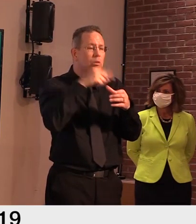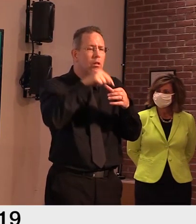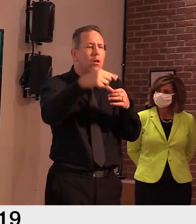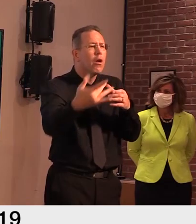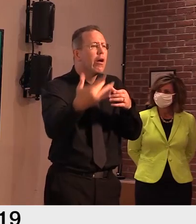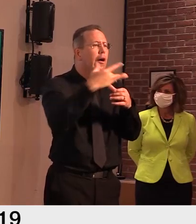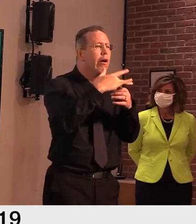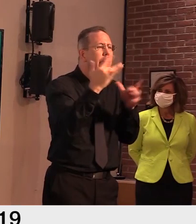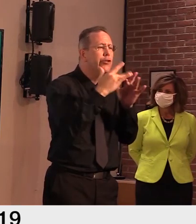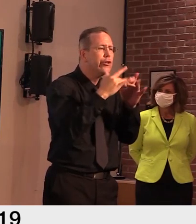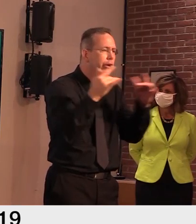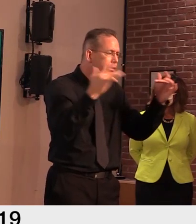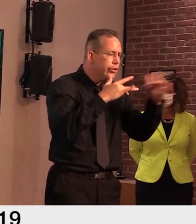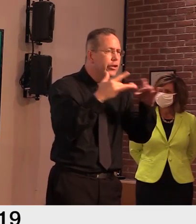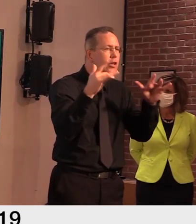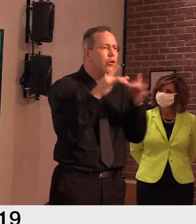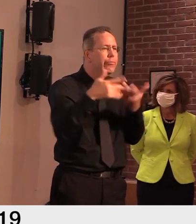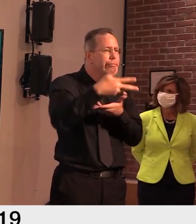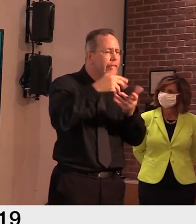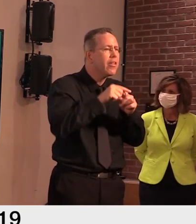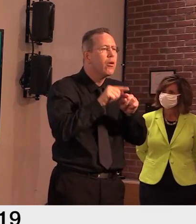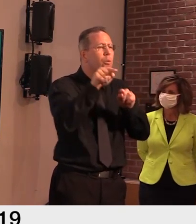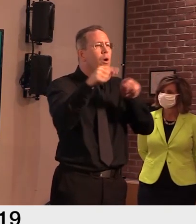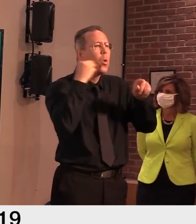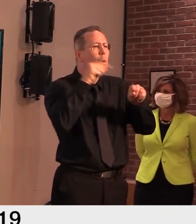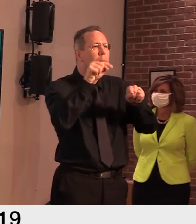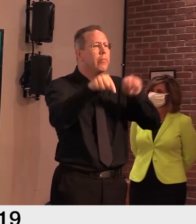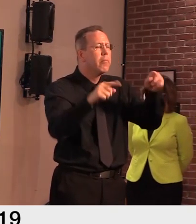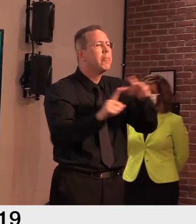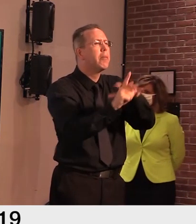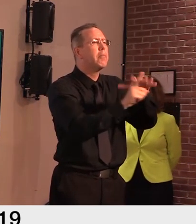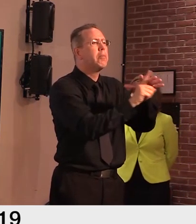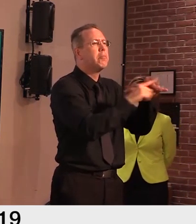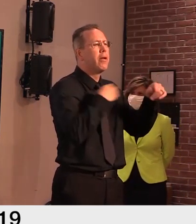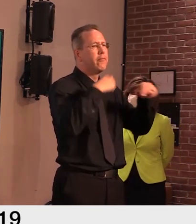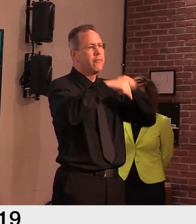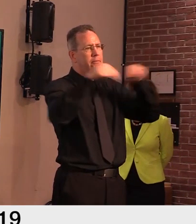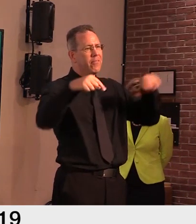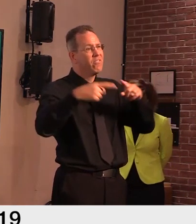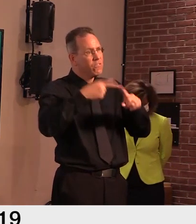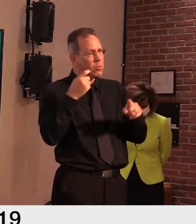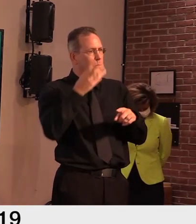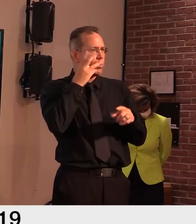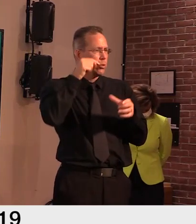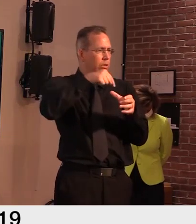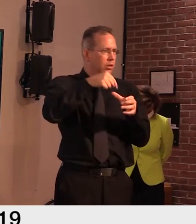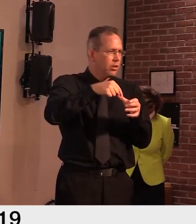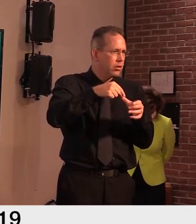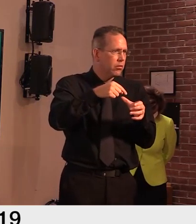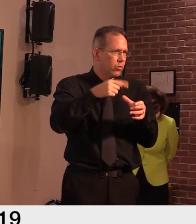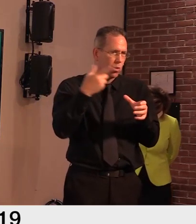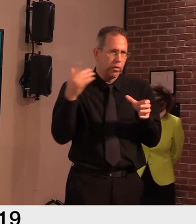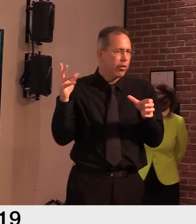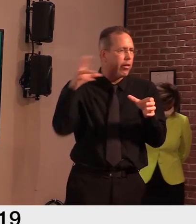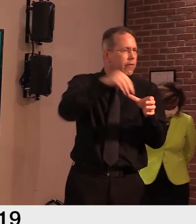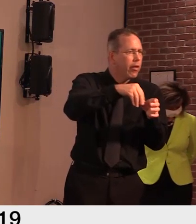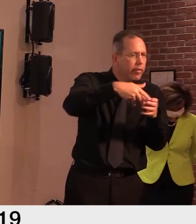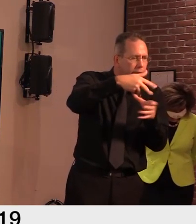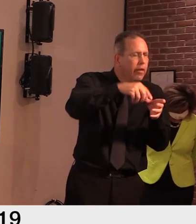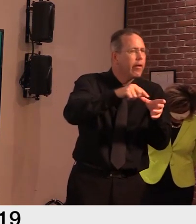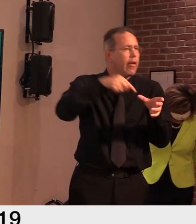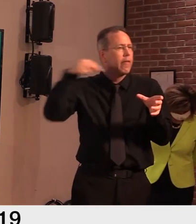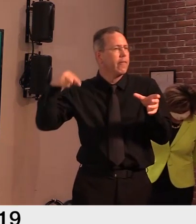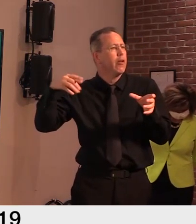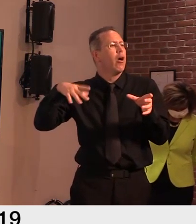earlier on, and now obviously there are people with connections to Winooski